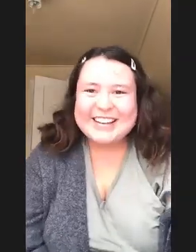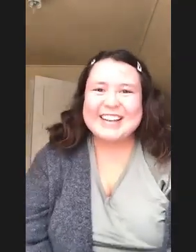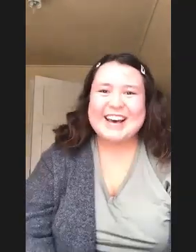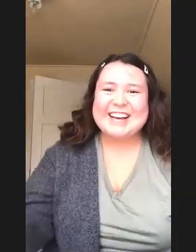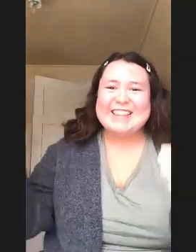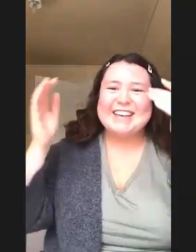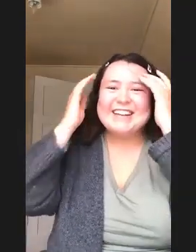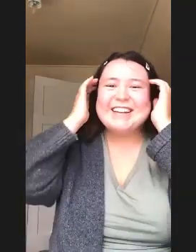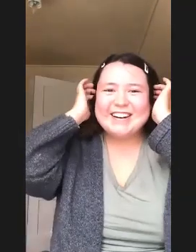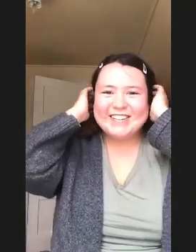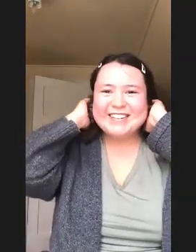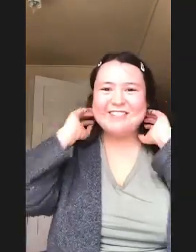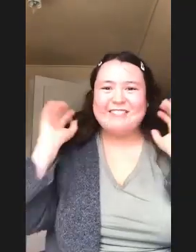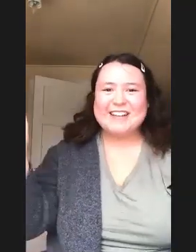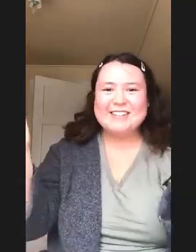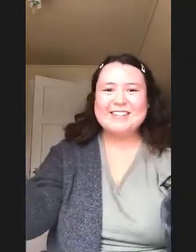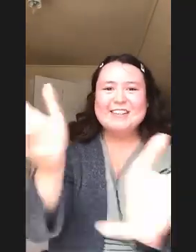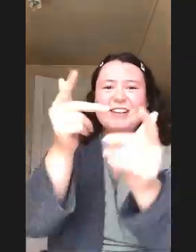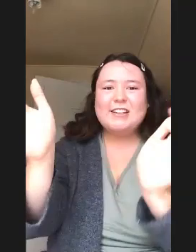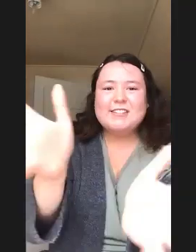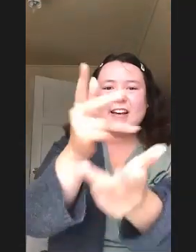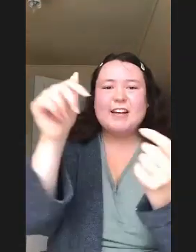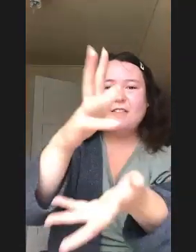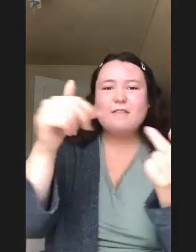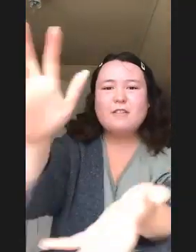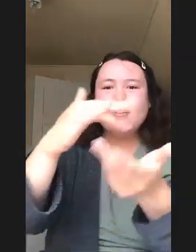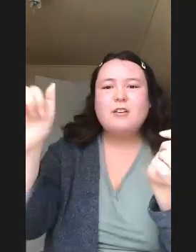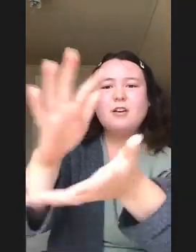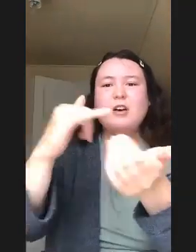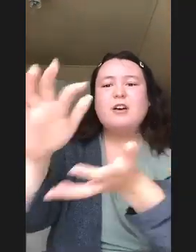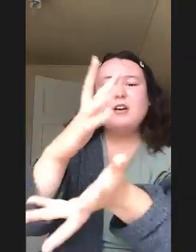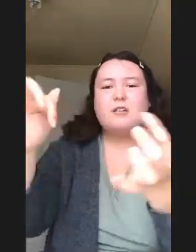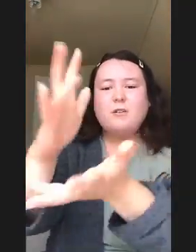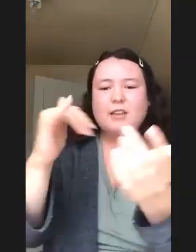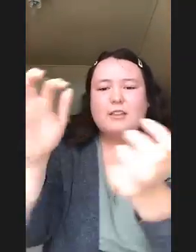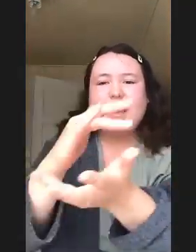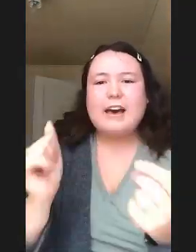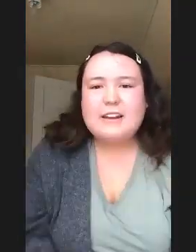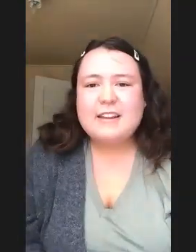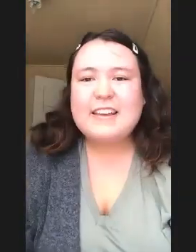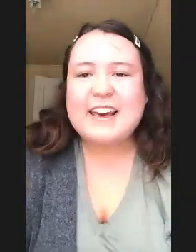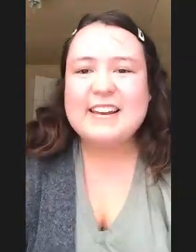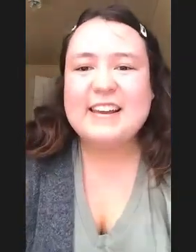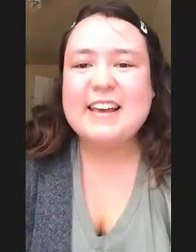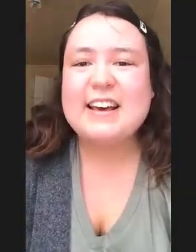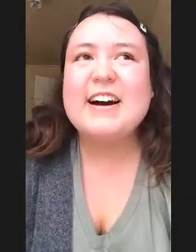yeah, and then wind, just kind of go like that. Yeah.